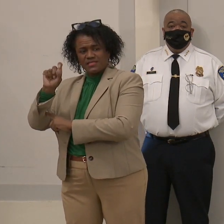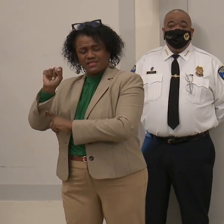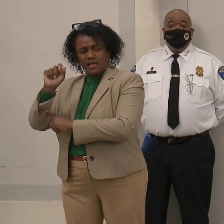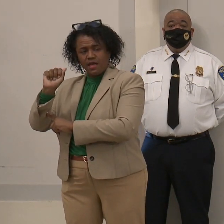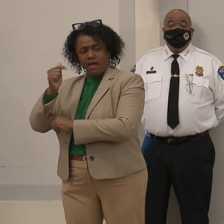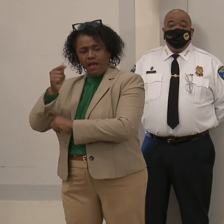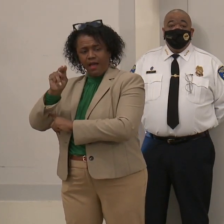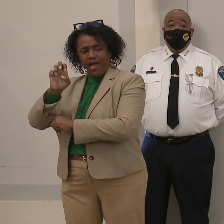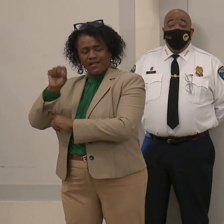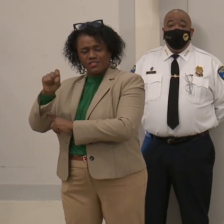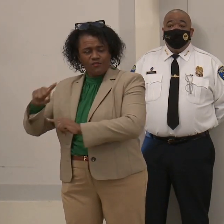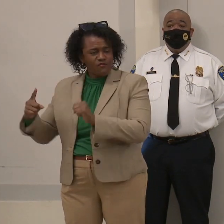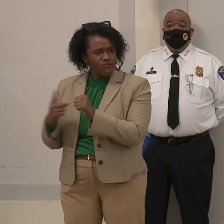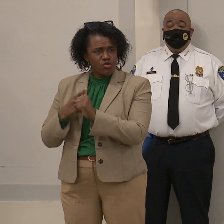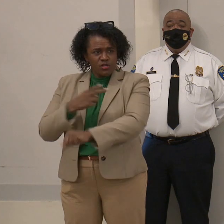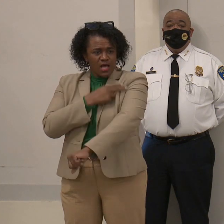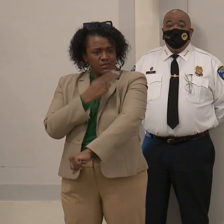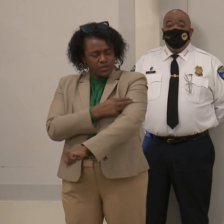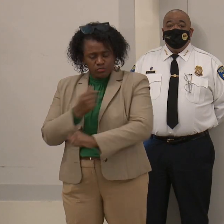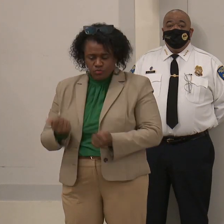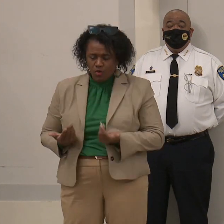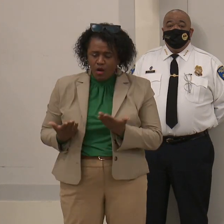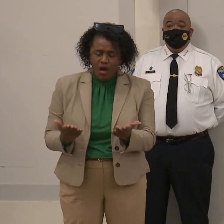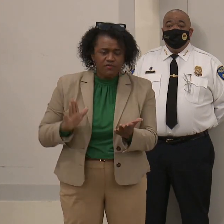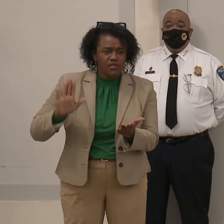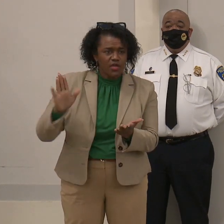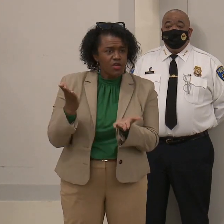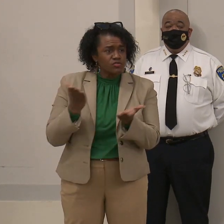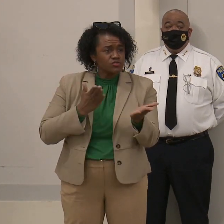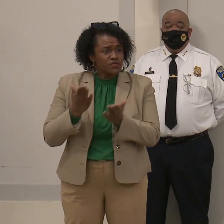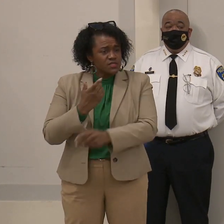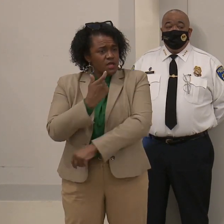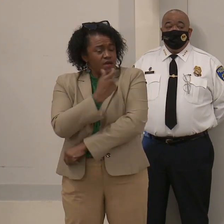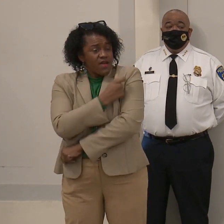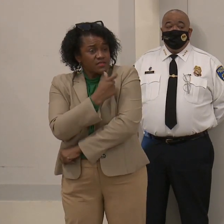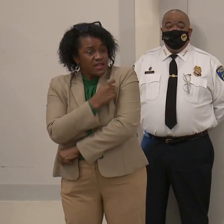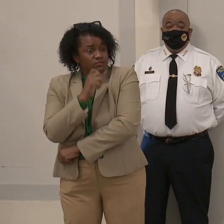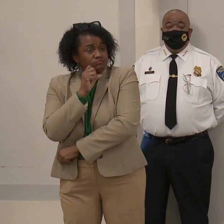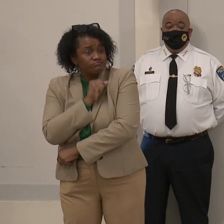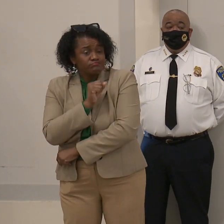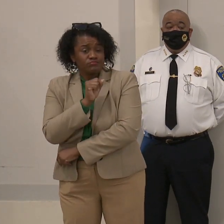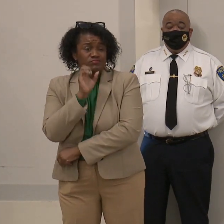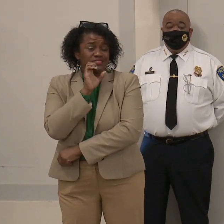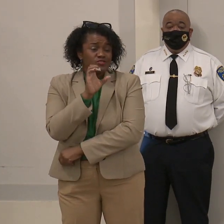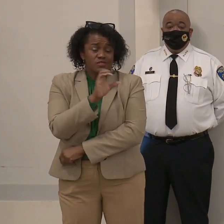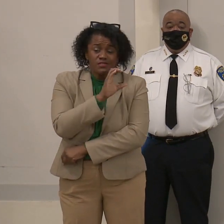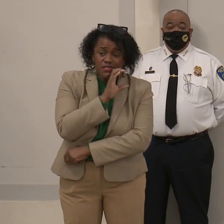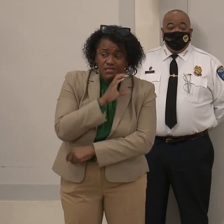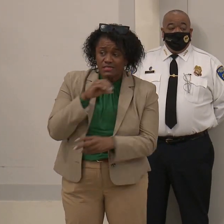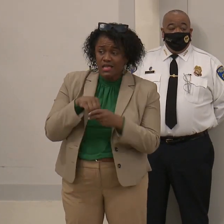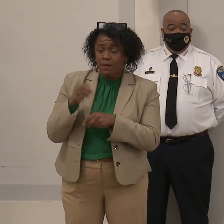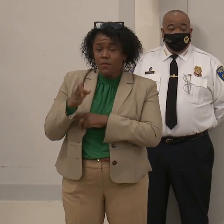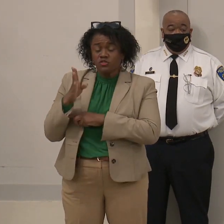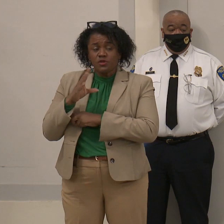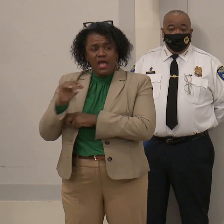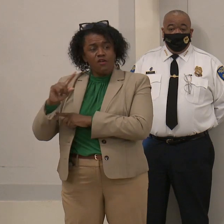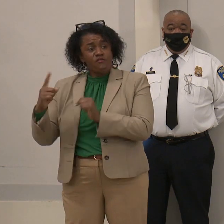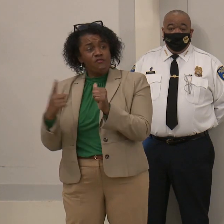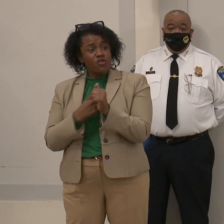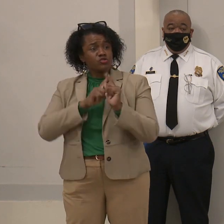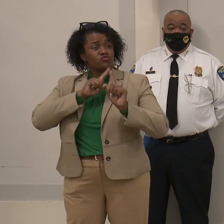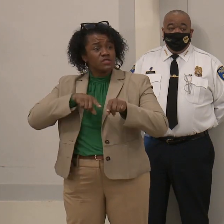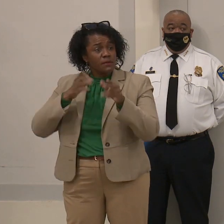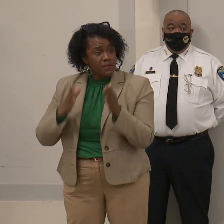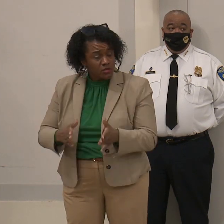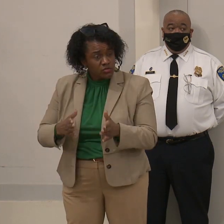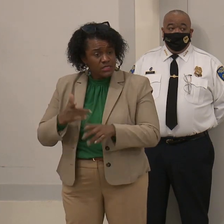their services in partnership with the city to vaccinate our older adults in Southwest Baltimore and our first responders. I want to turn